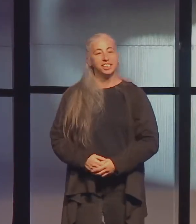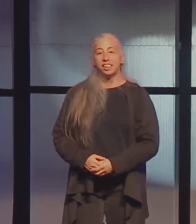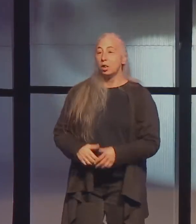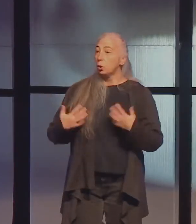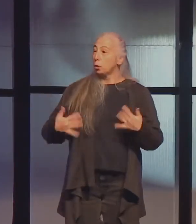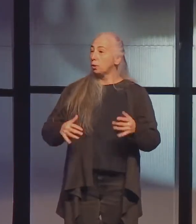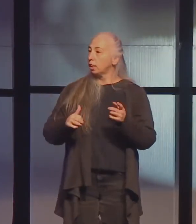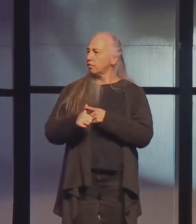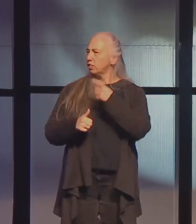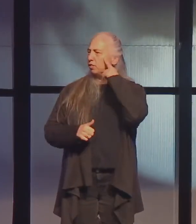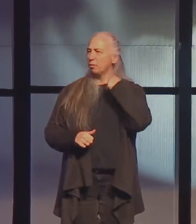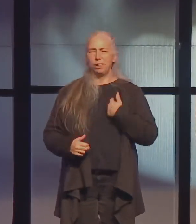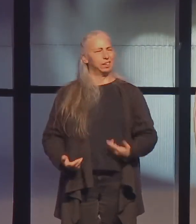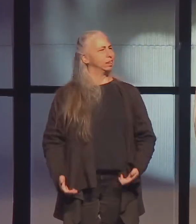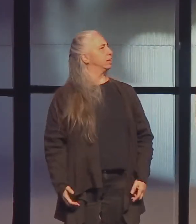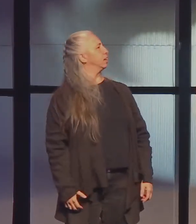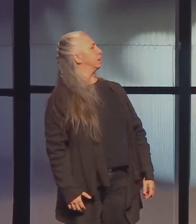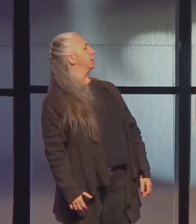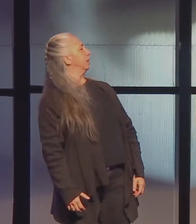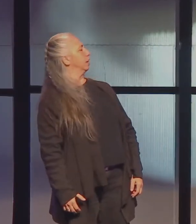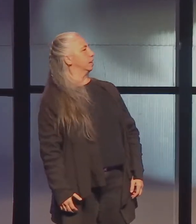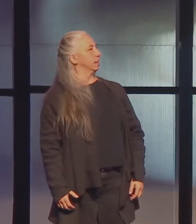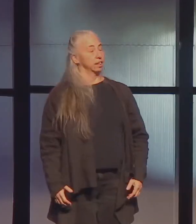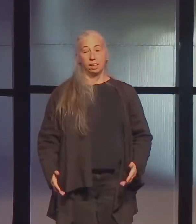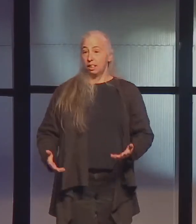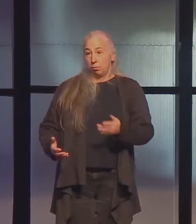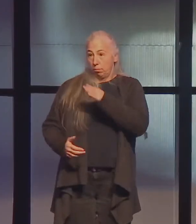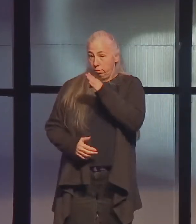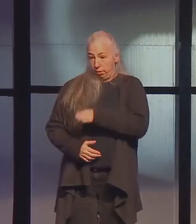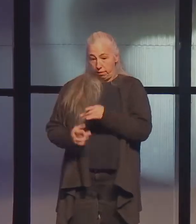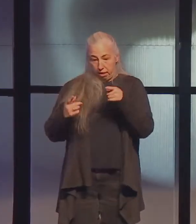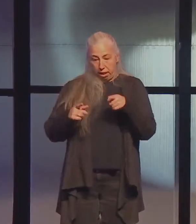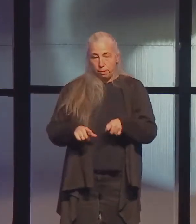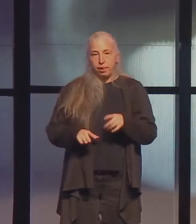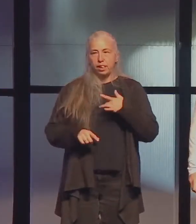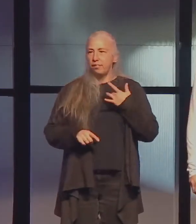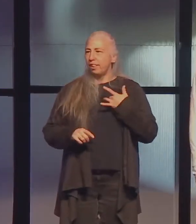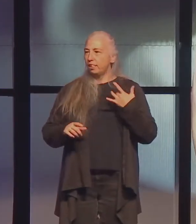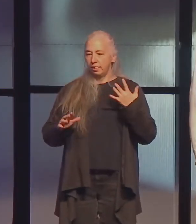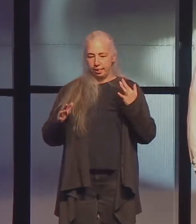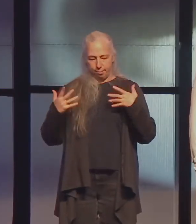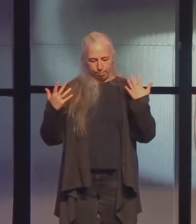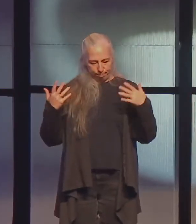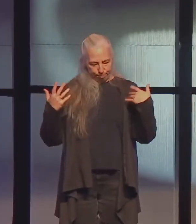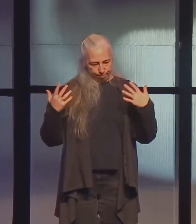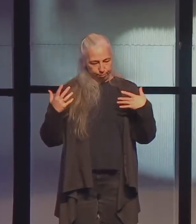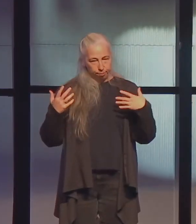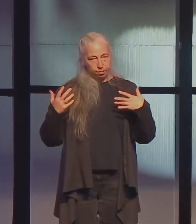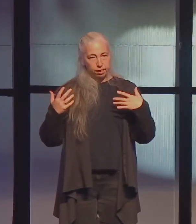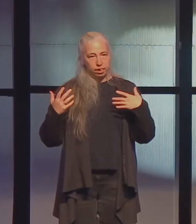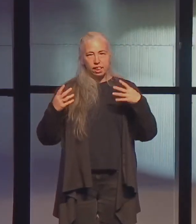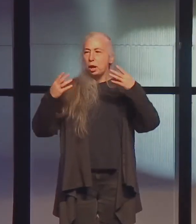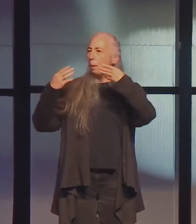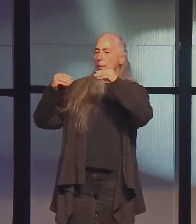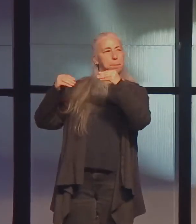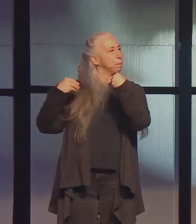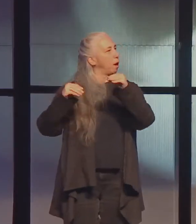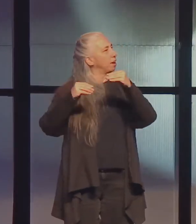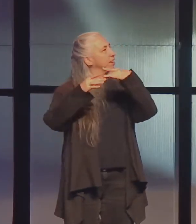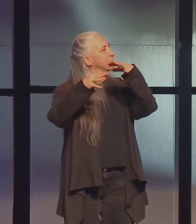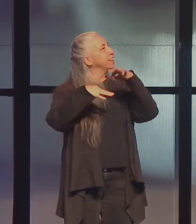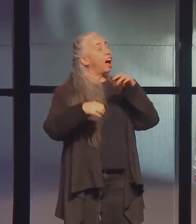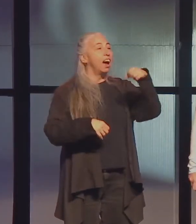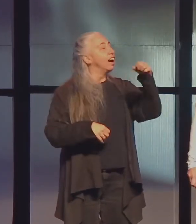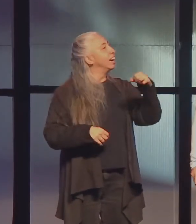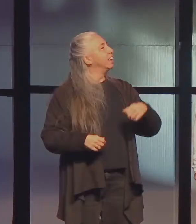that's a first for me. It's a first. Okay, it felt very like the marketing department wrote that script. I don't